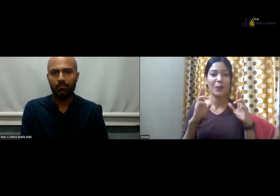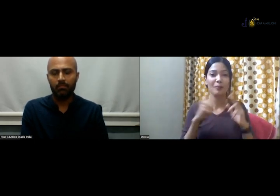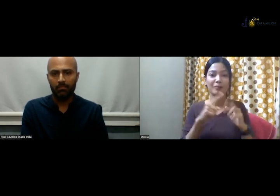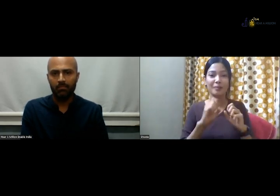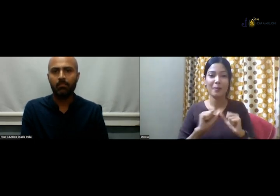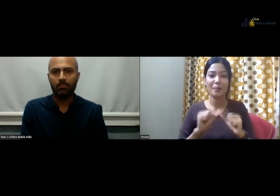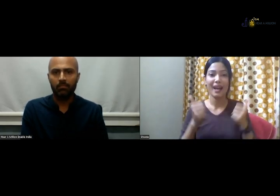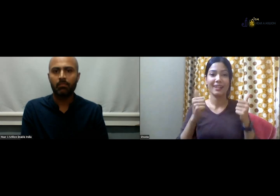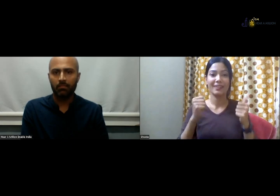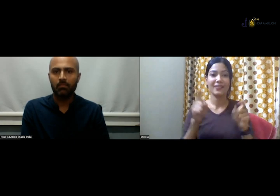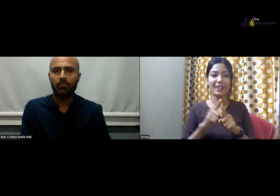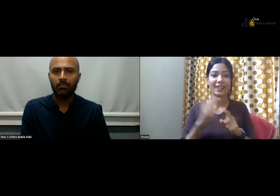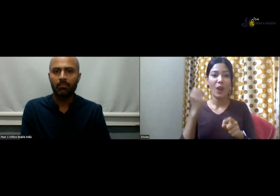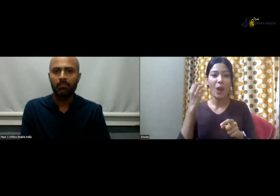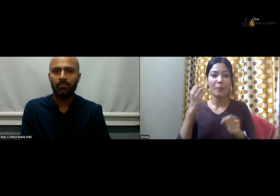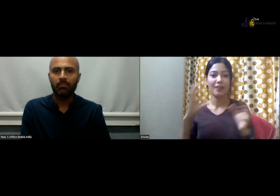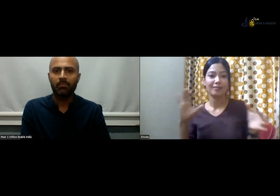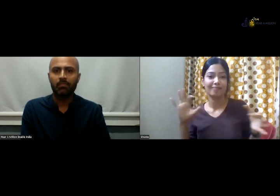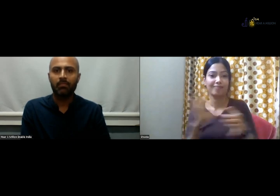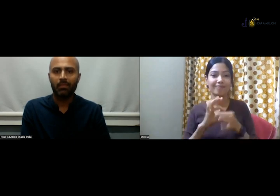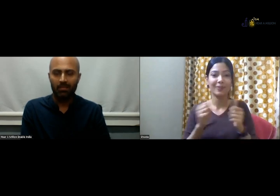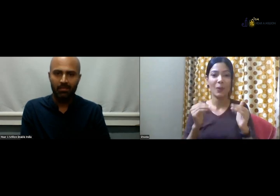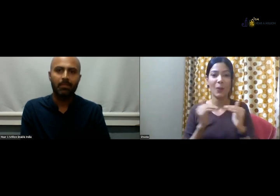I really respect her.